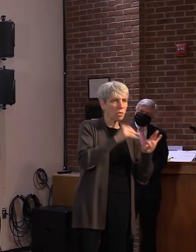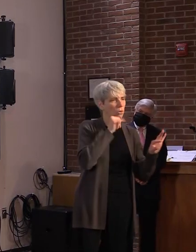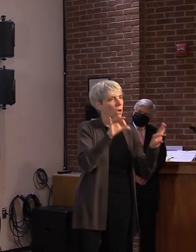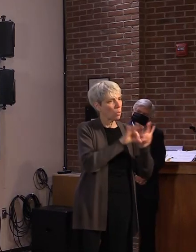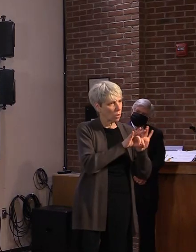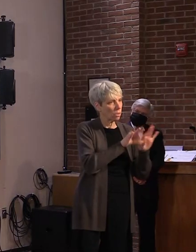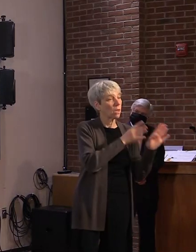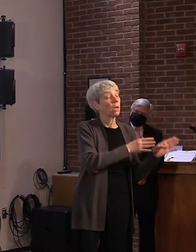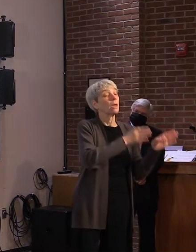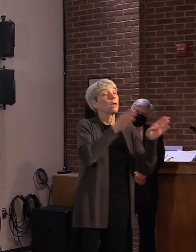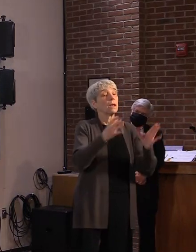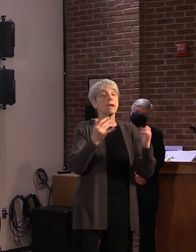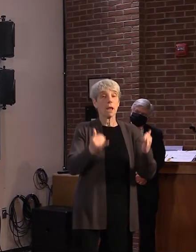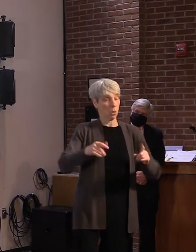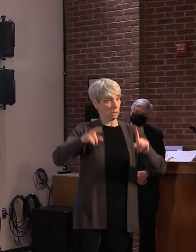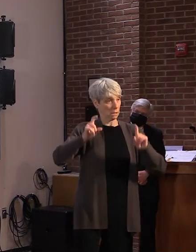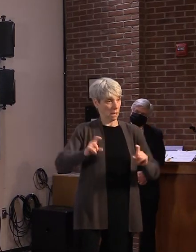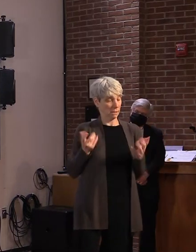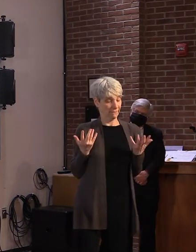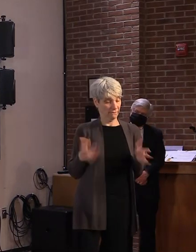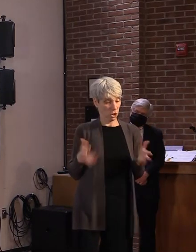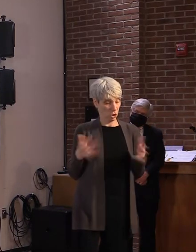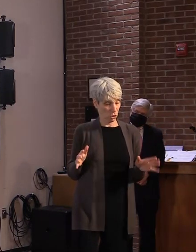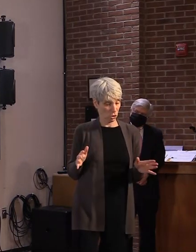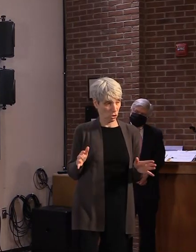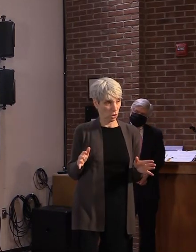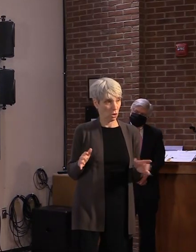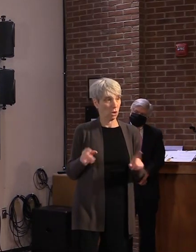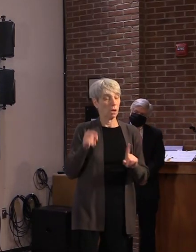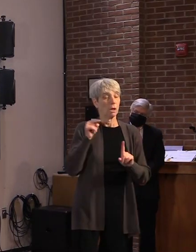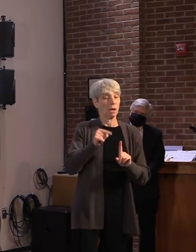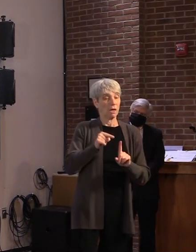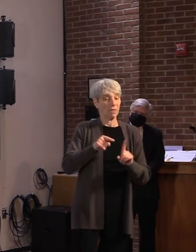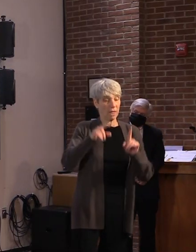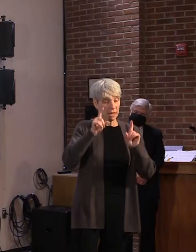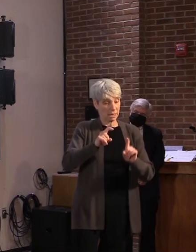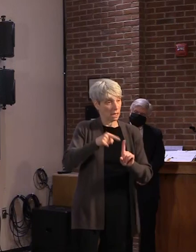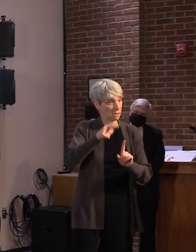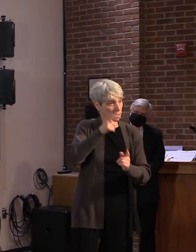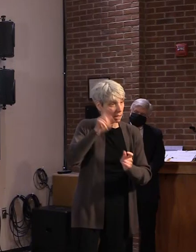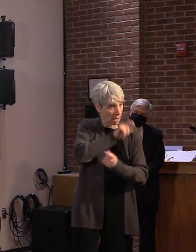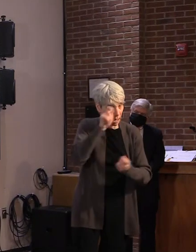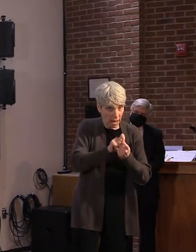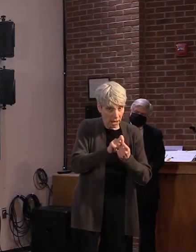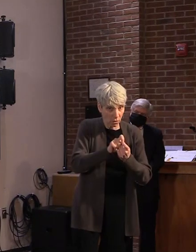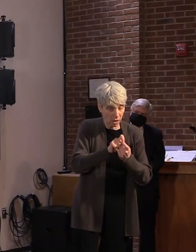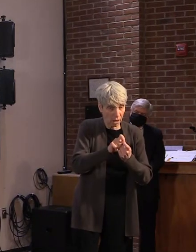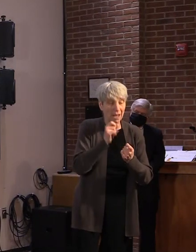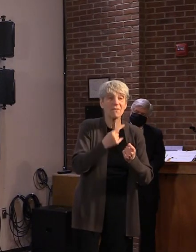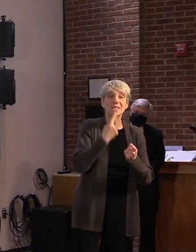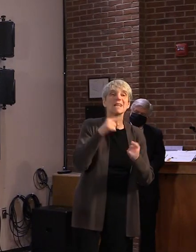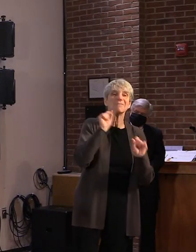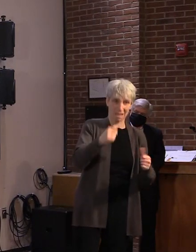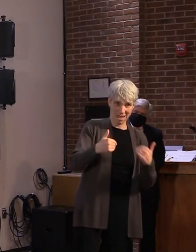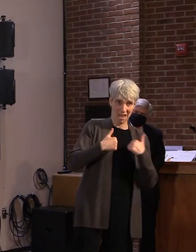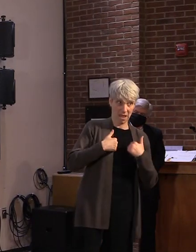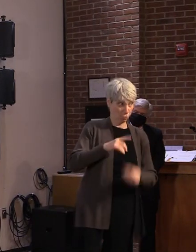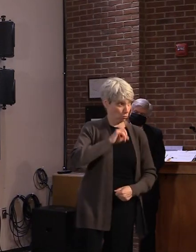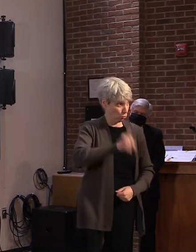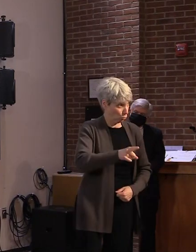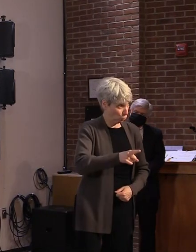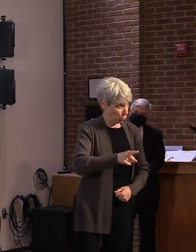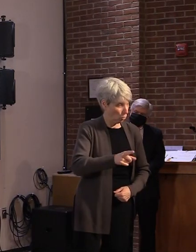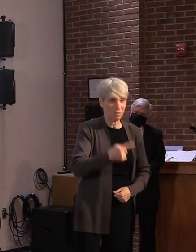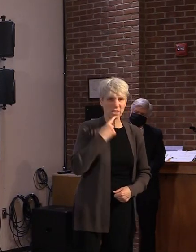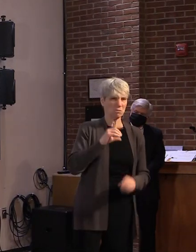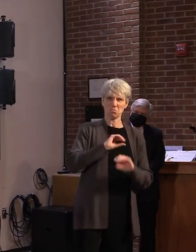result, how likely is that result to reflect reality? So the positive predictive